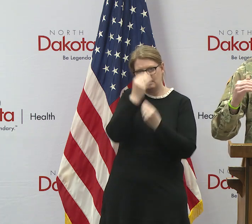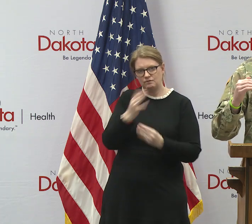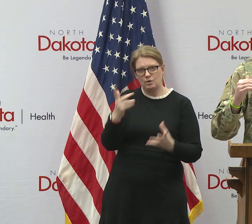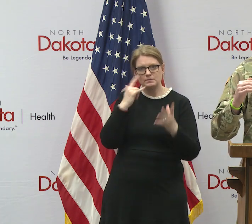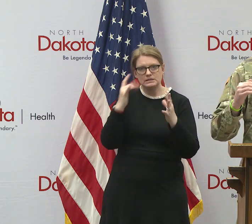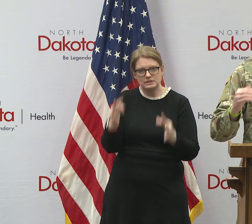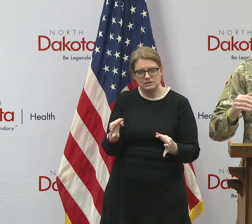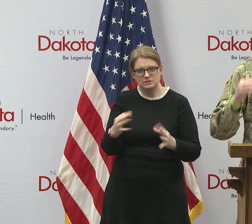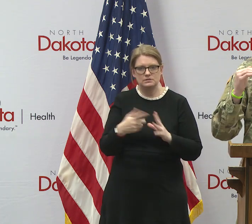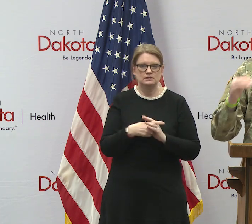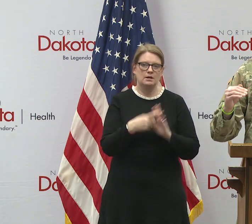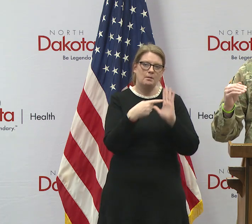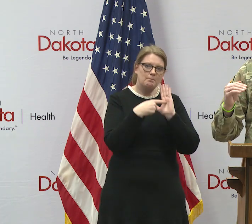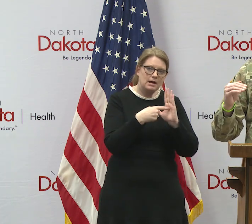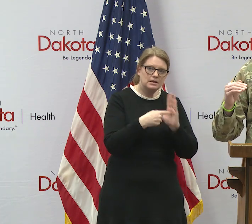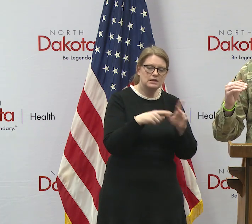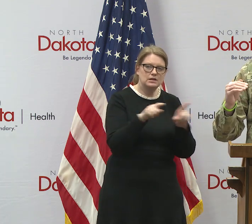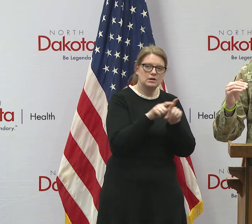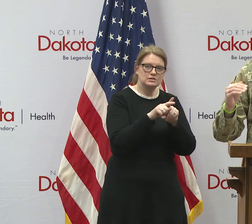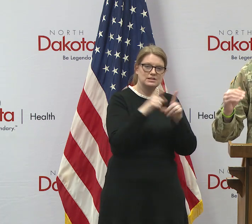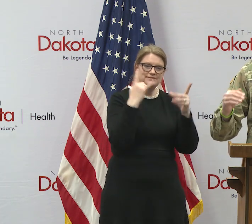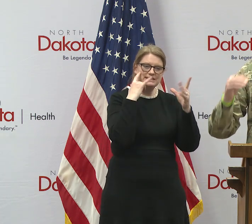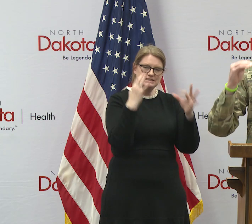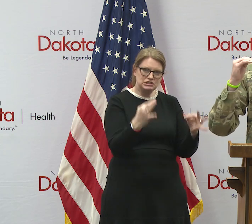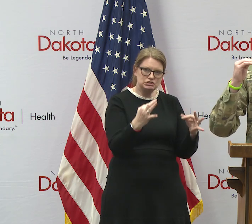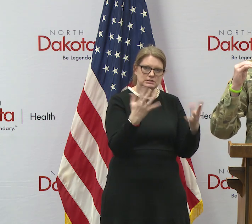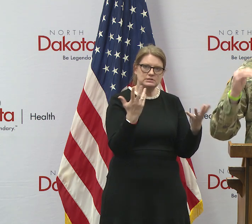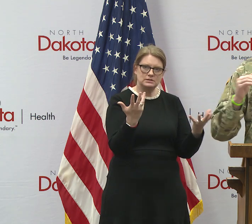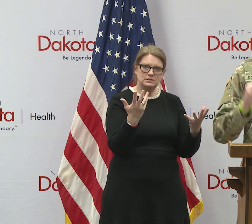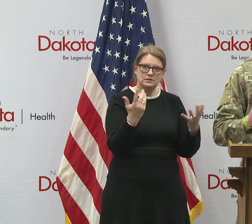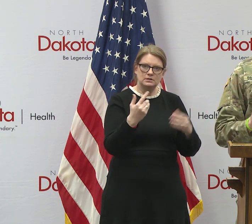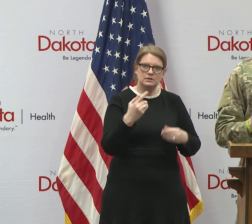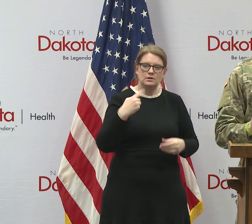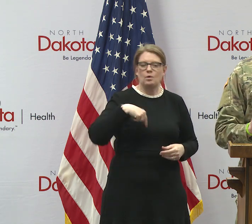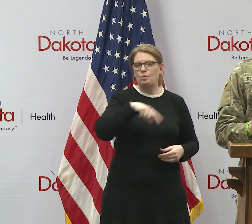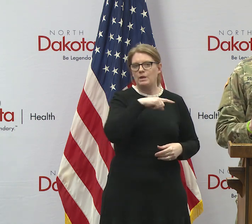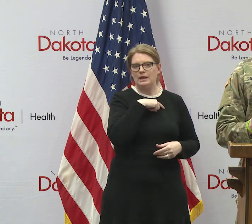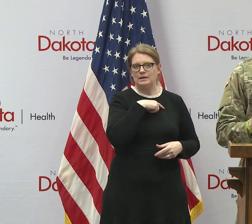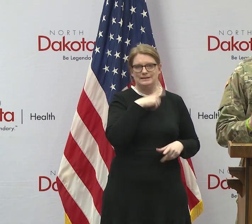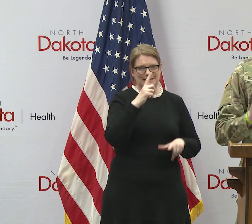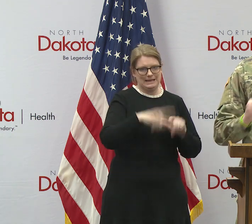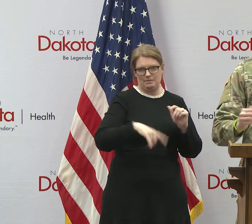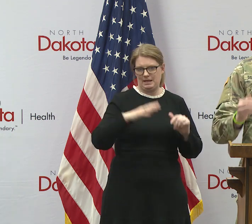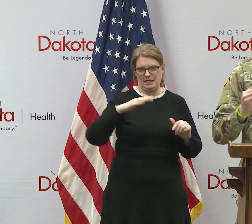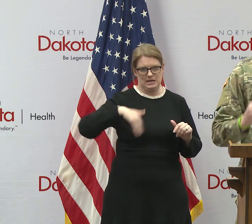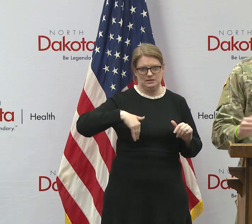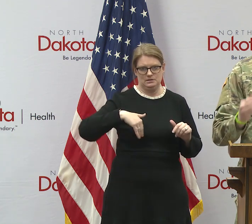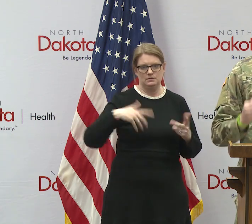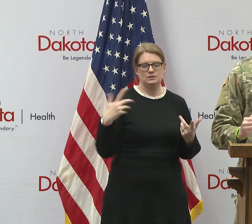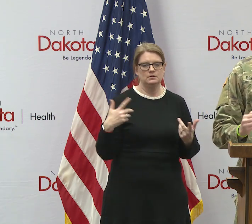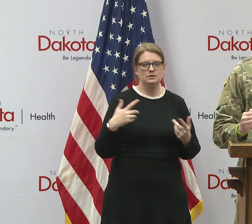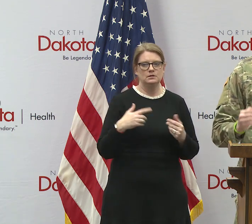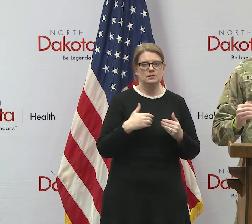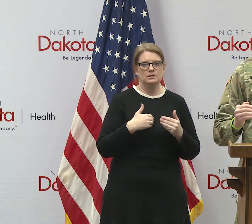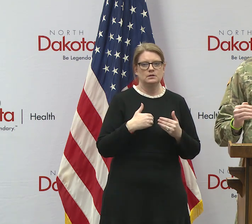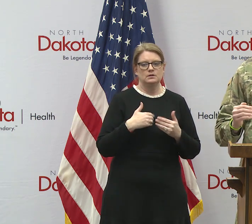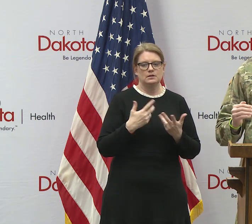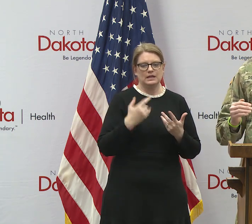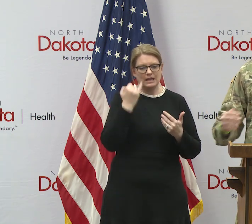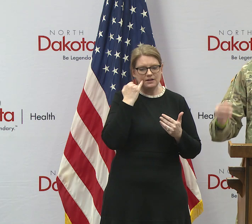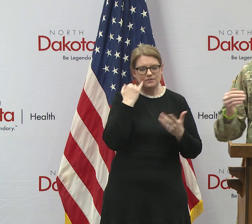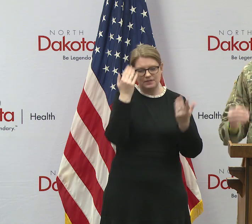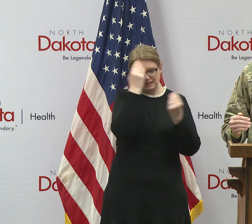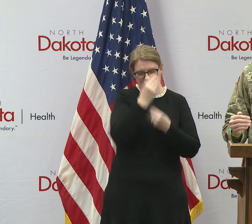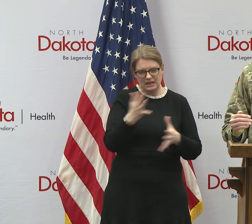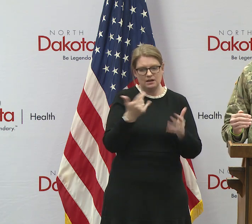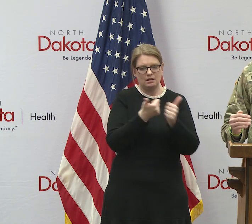have to have some modeling out there. You have to have decision points because we cannot be late to need. And as you know, we keep getting latent data.